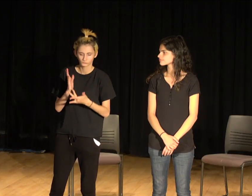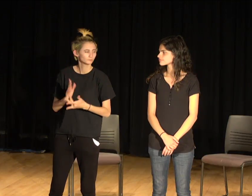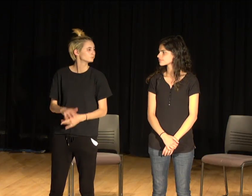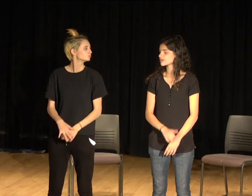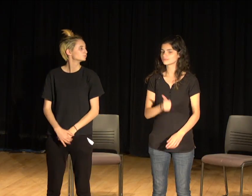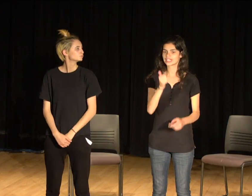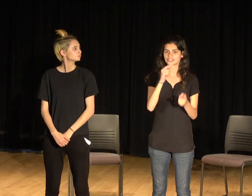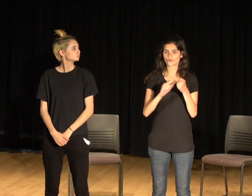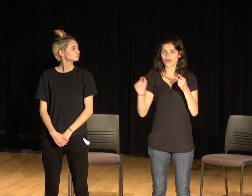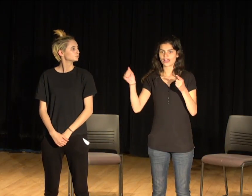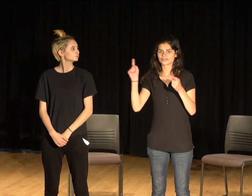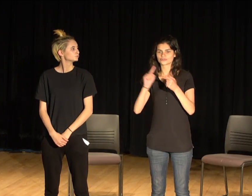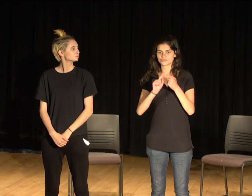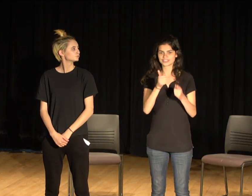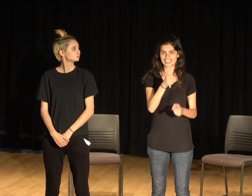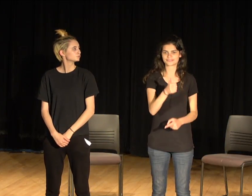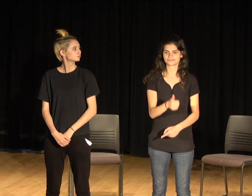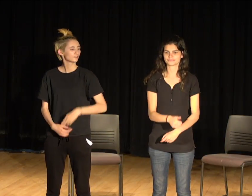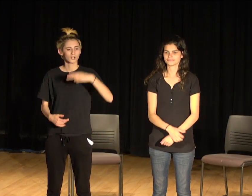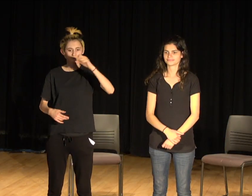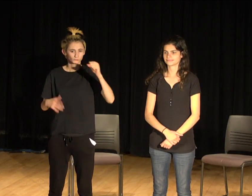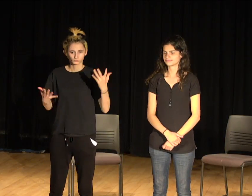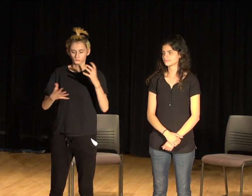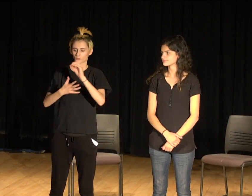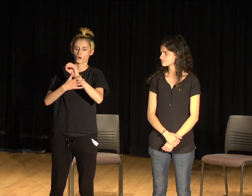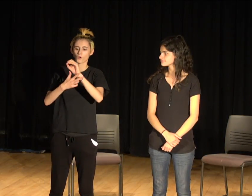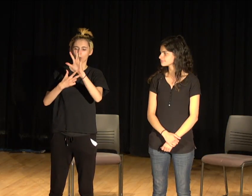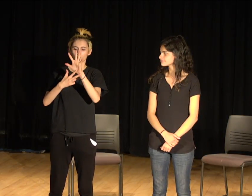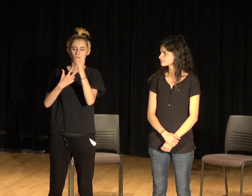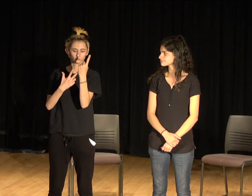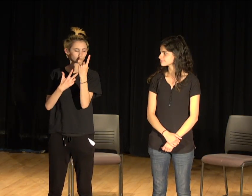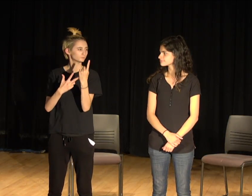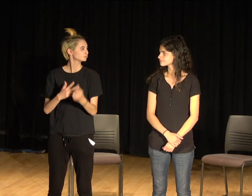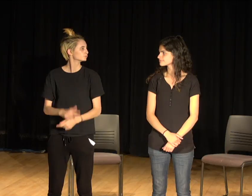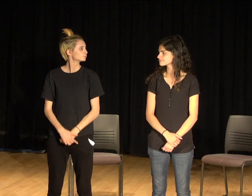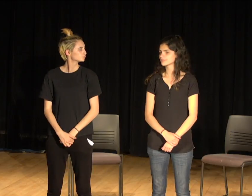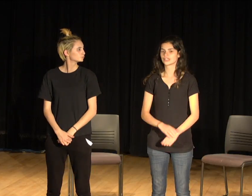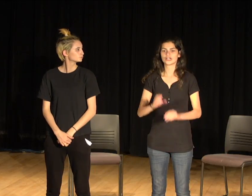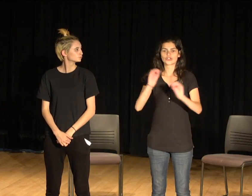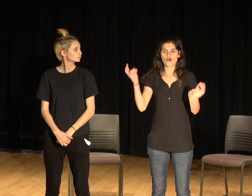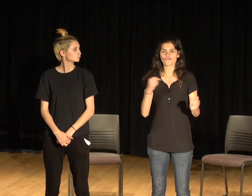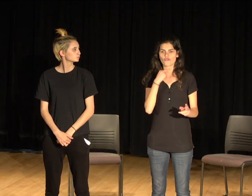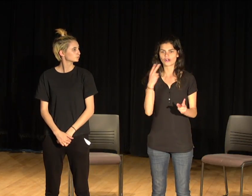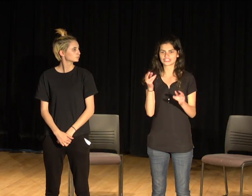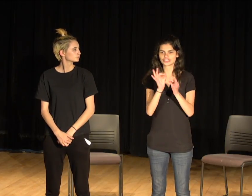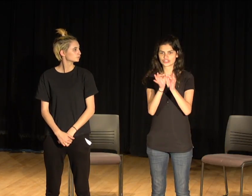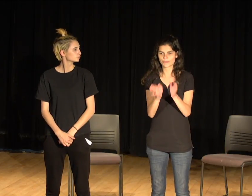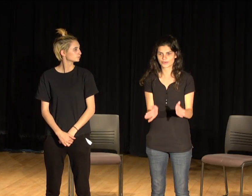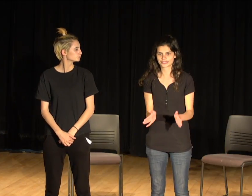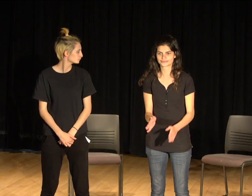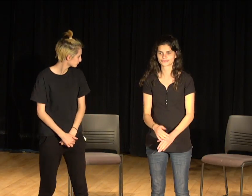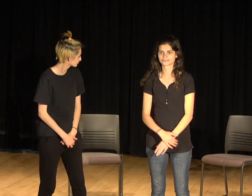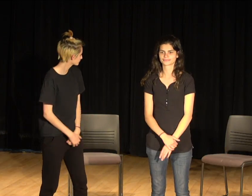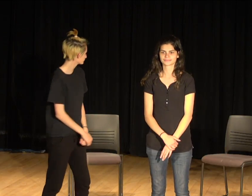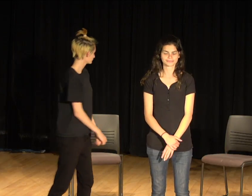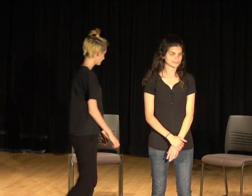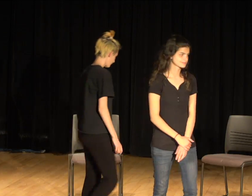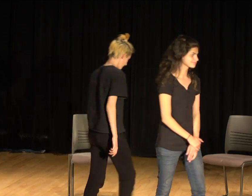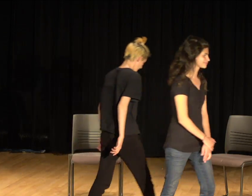Doorbell and Technology. A to Z and 1 to 10. 10 to 1, 1 to 10. And I'll be using 3, 5, and 1.